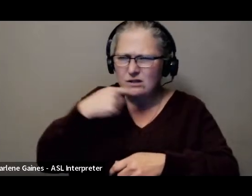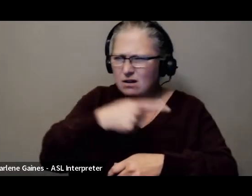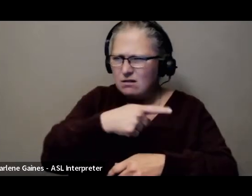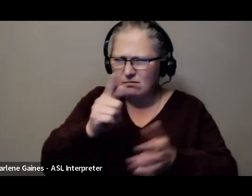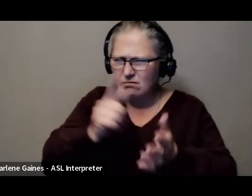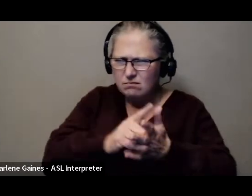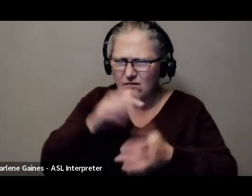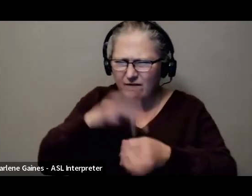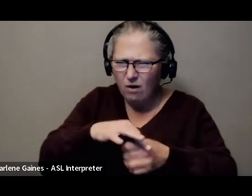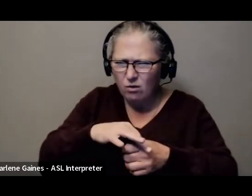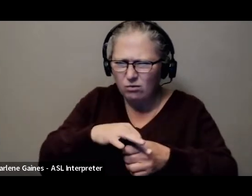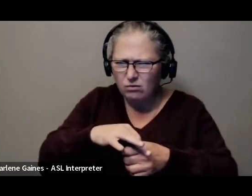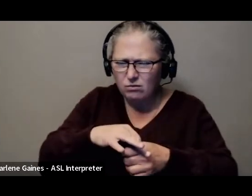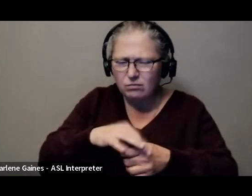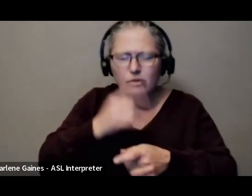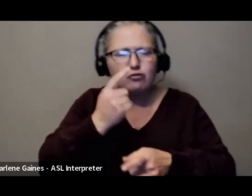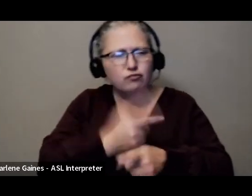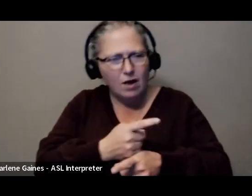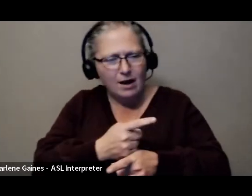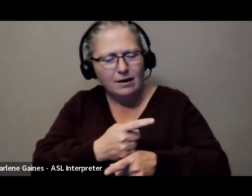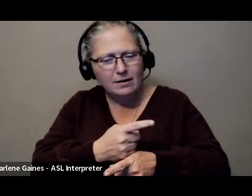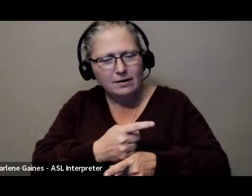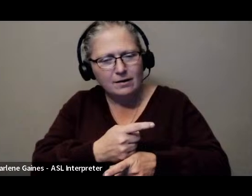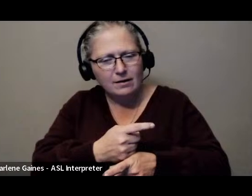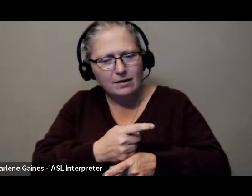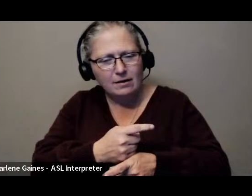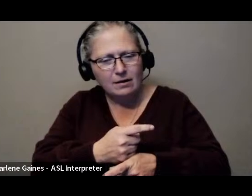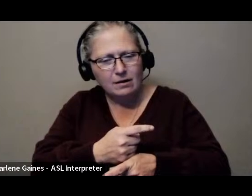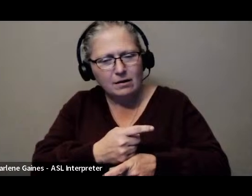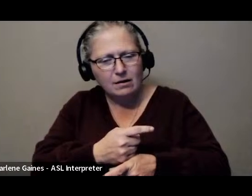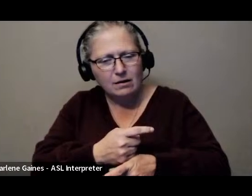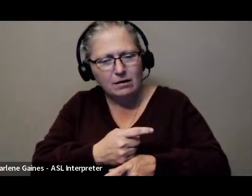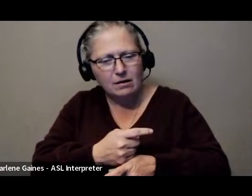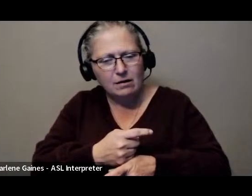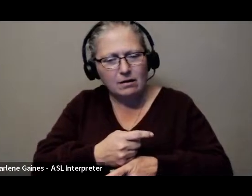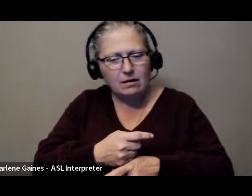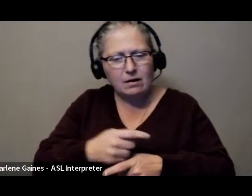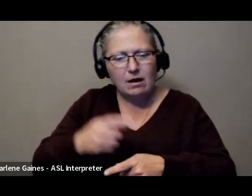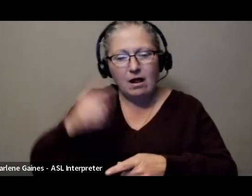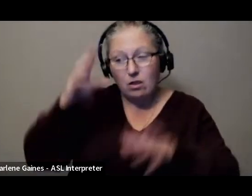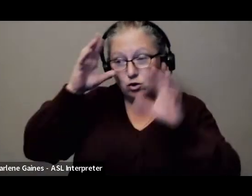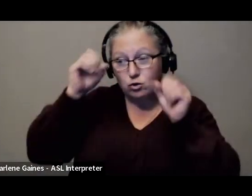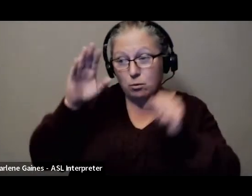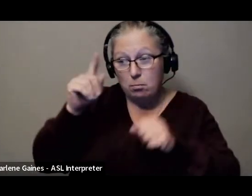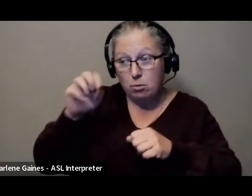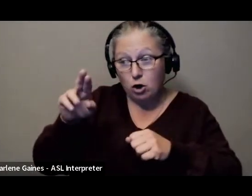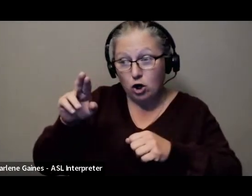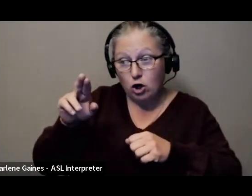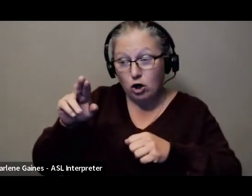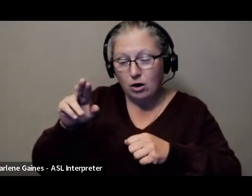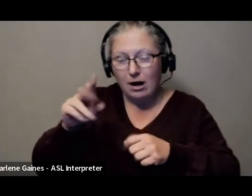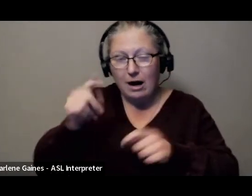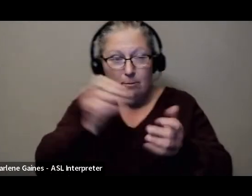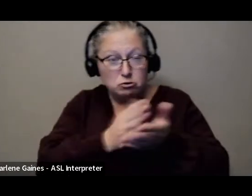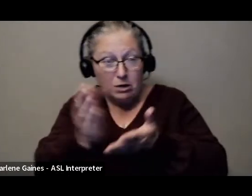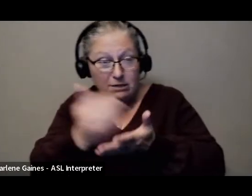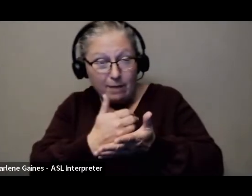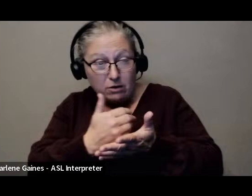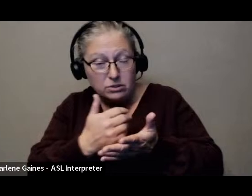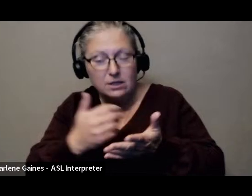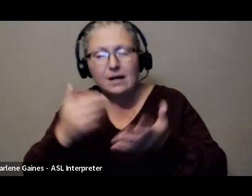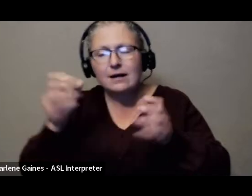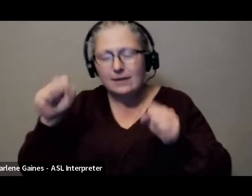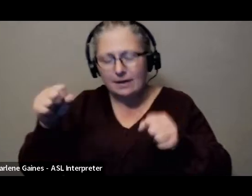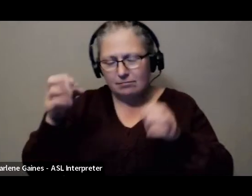allowed to vote on this. Right. I think don't- it's good if maybe Superintendent Booker. A little Yeah, go ahead. transparency. Absolutely.